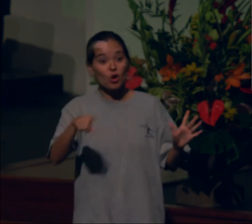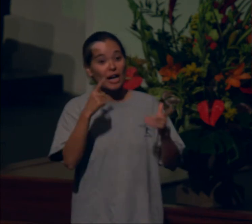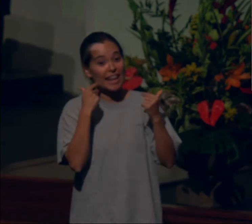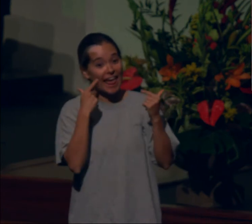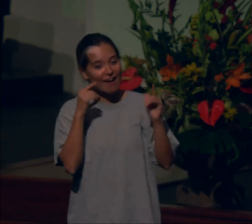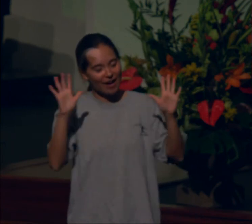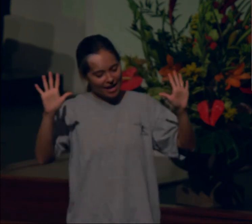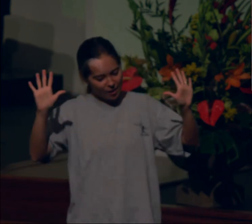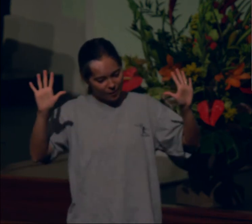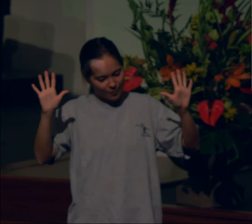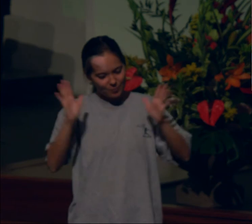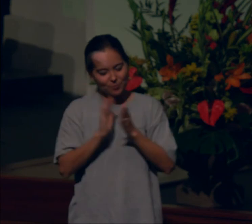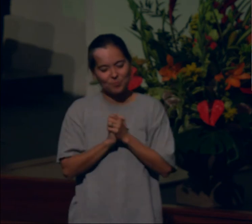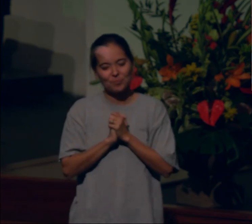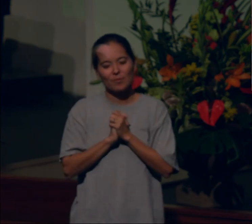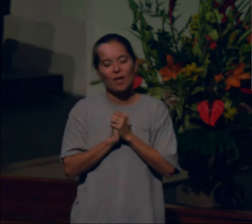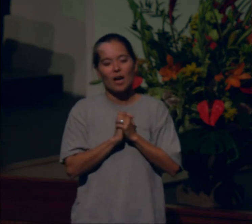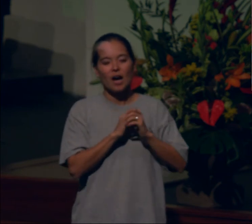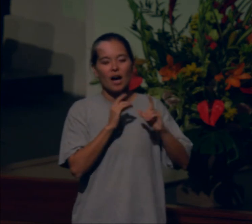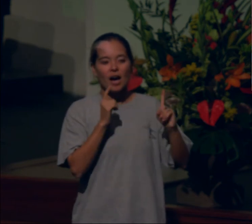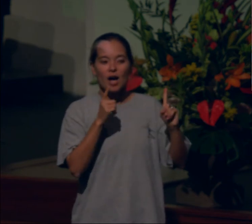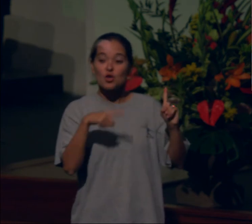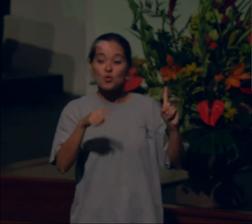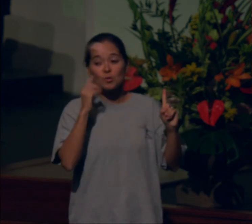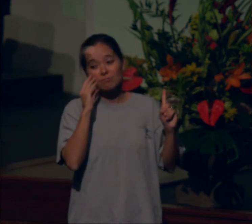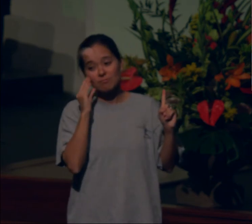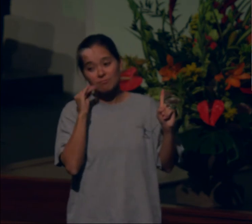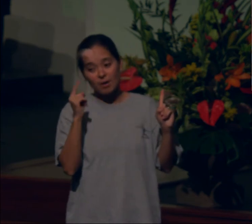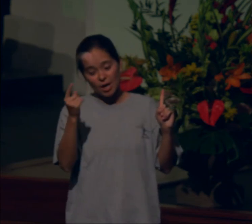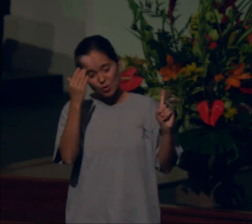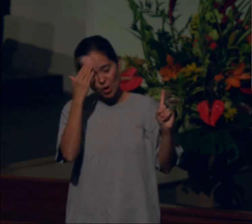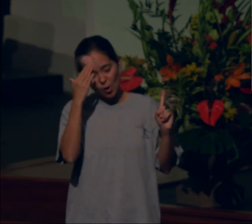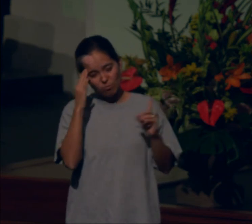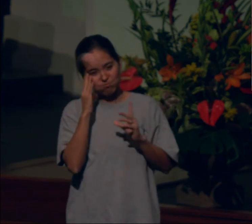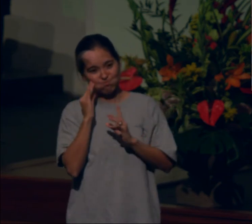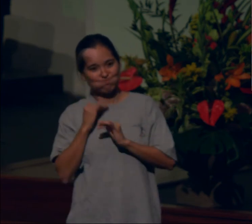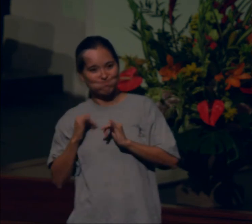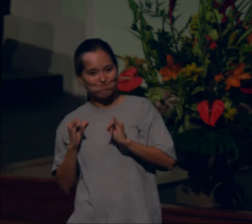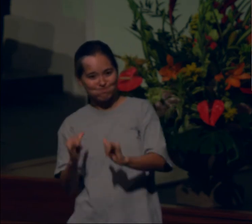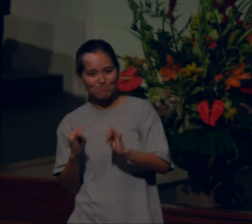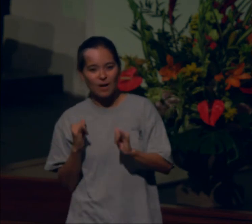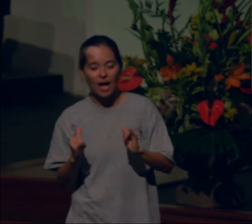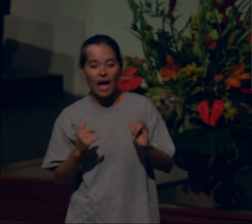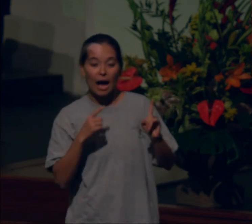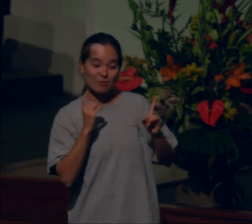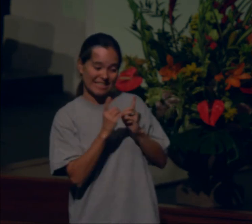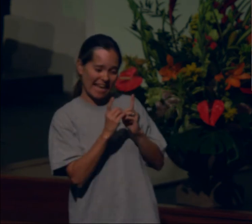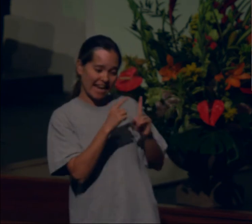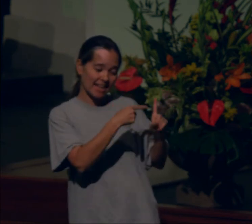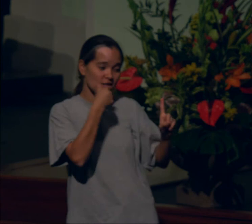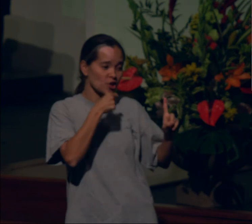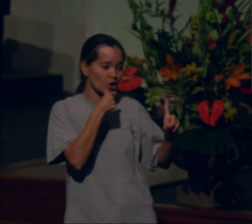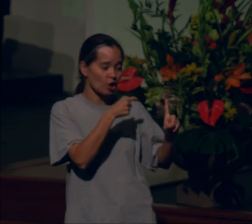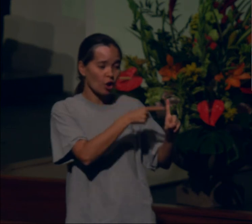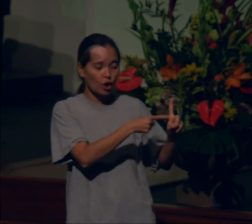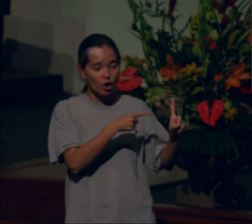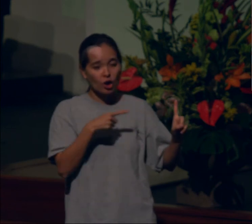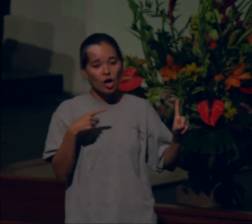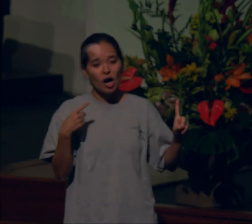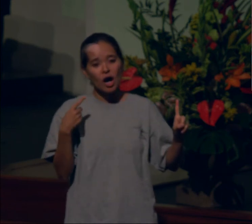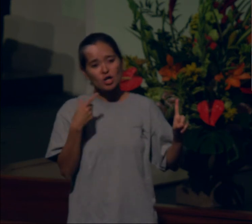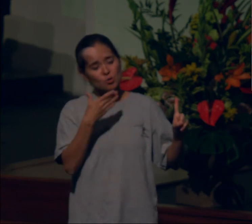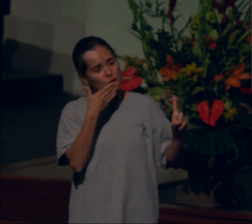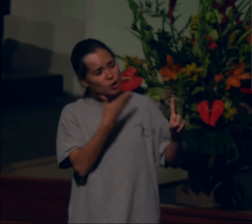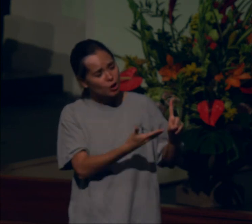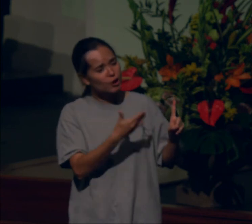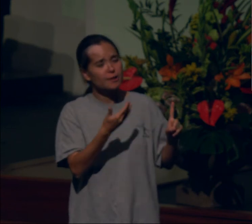know. But some of you have been there, and I'm going to say it because some of you are right there right now. I was dating this girl. She was a good, godly woman. We had